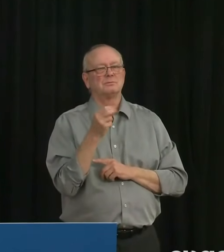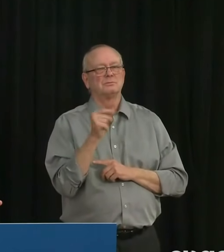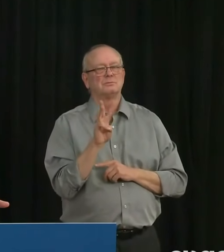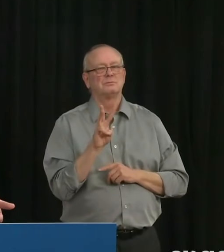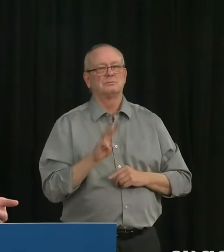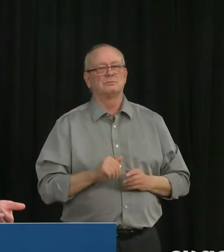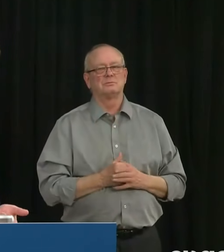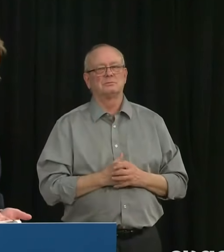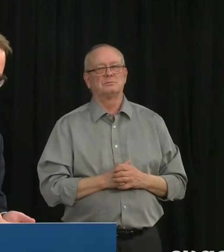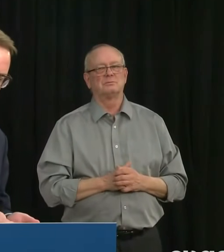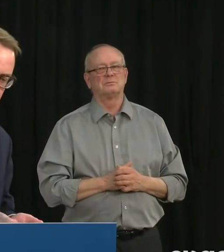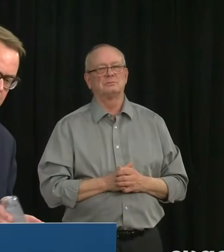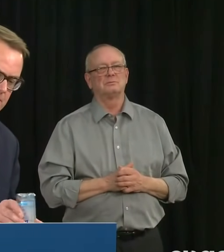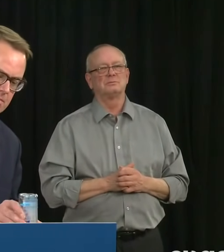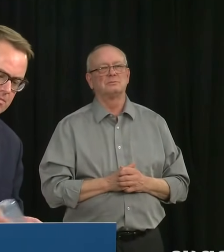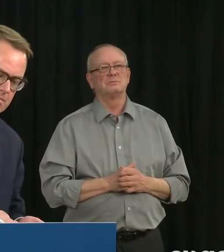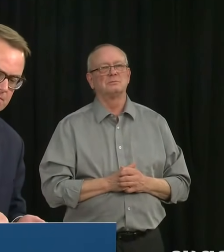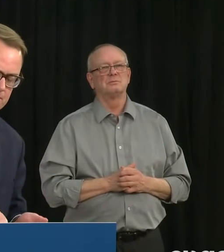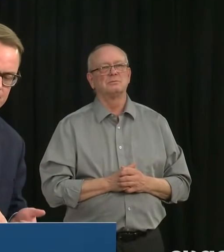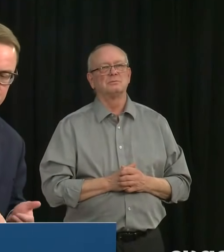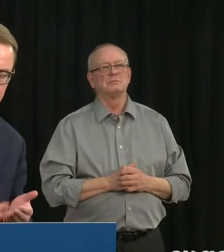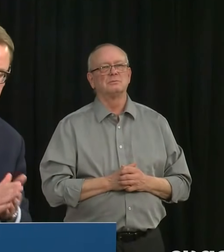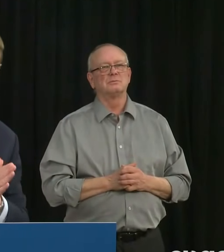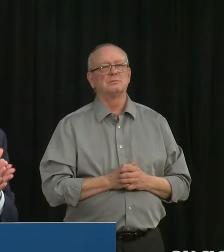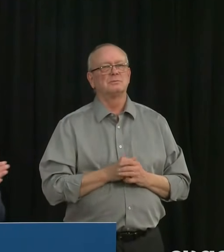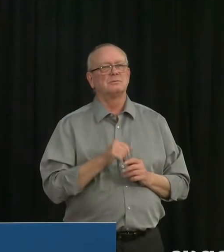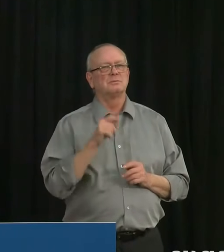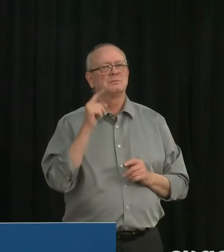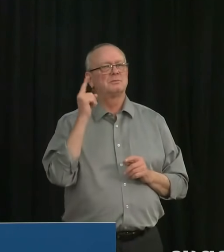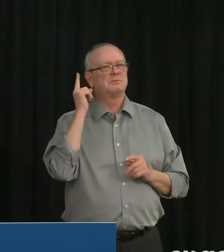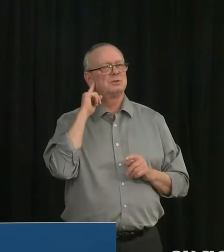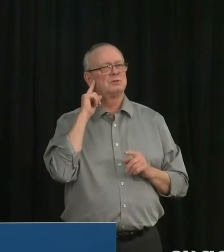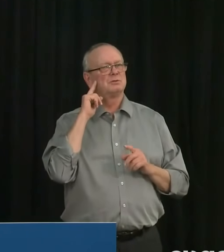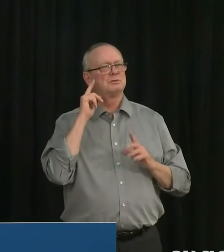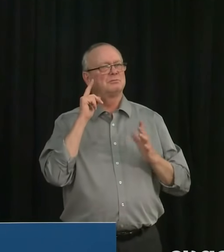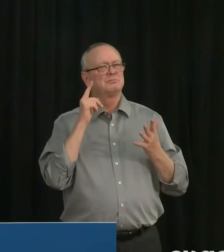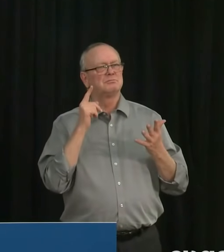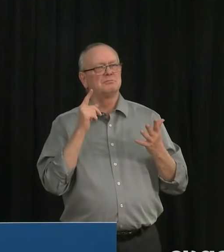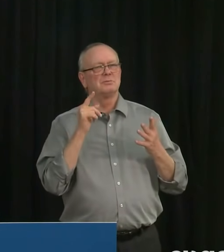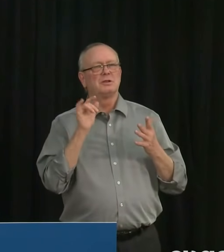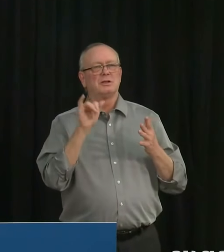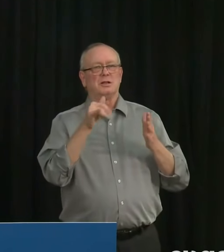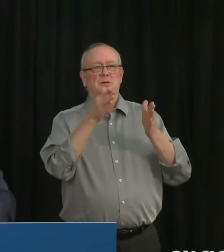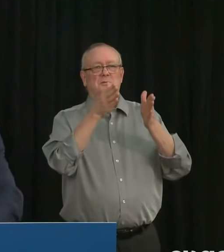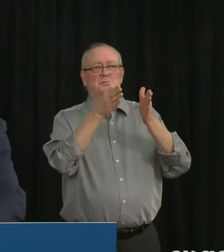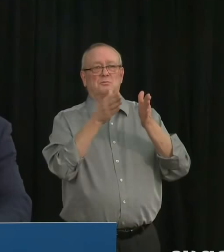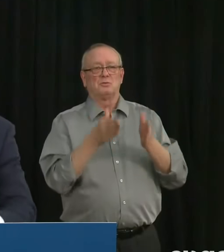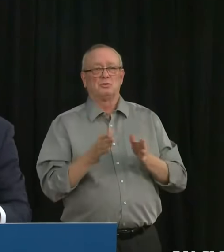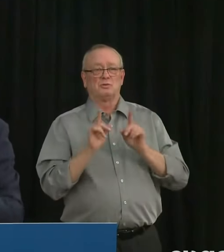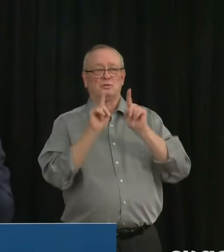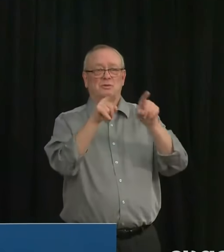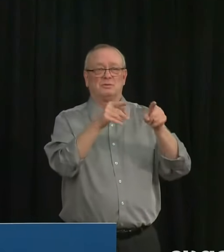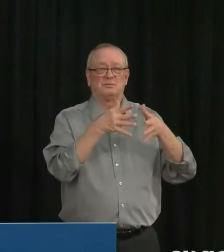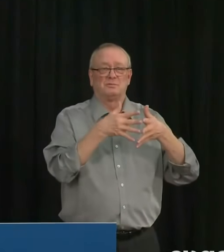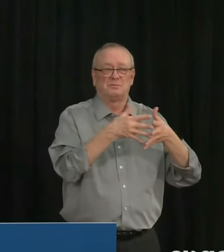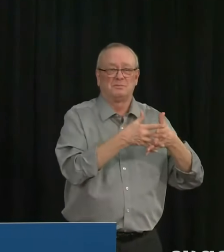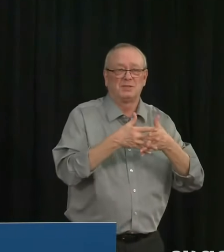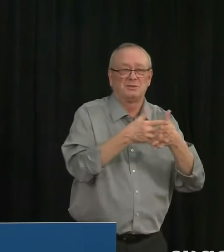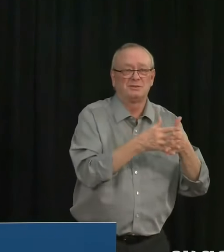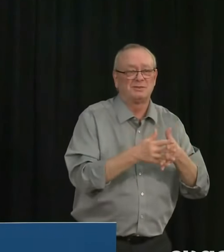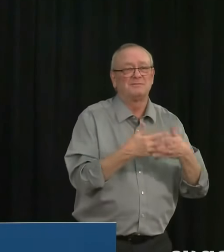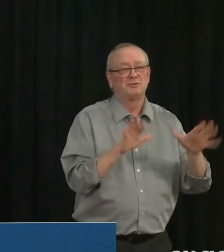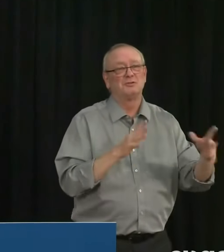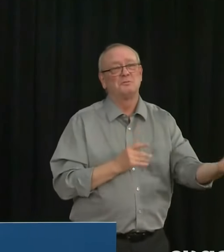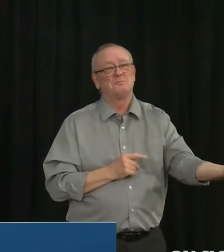learned of a situation where a woman returned to Calgary from the U.S. Took part in the rapid test program at the airport and left isolation after receiving